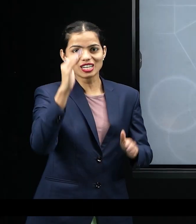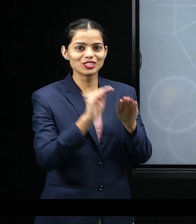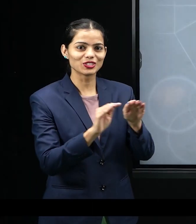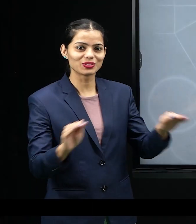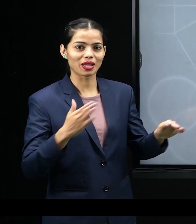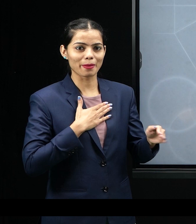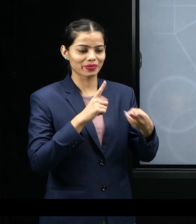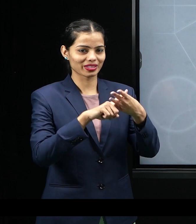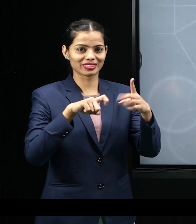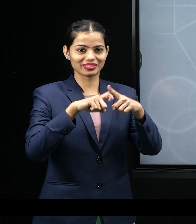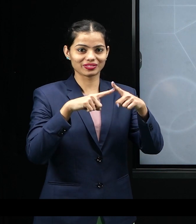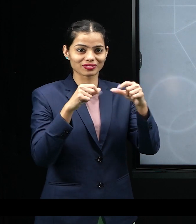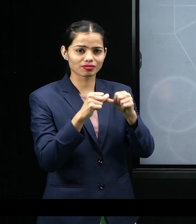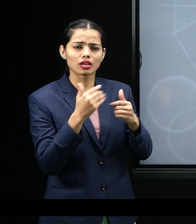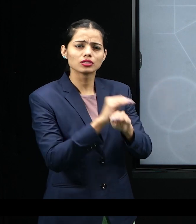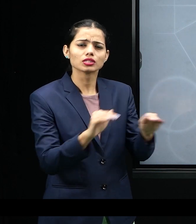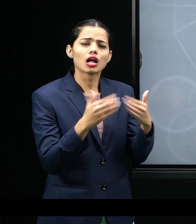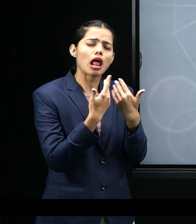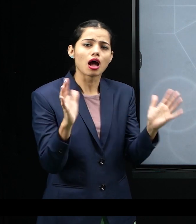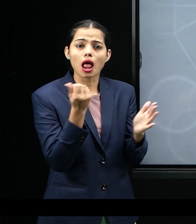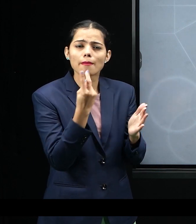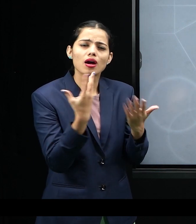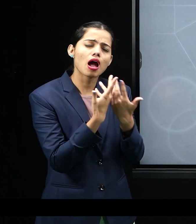Hello students, I am Ekta. Children,